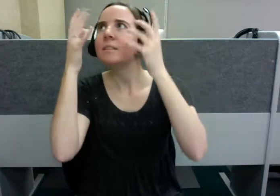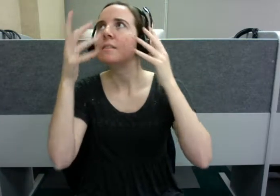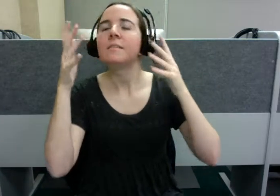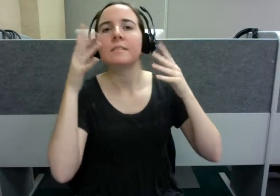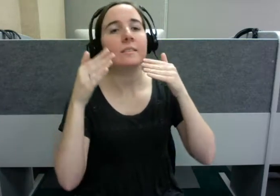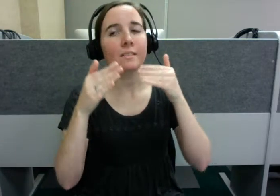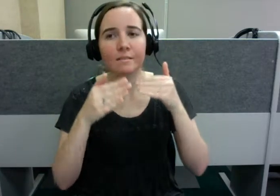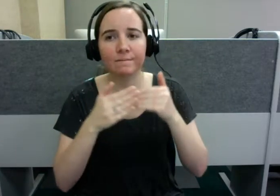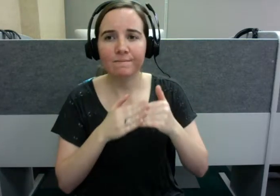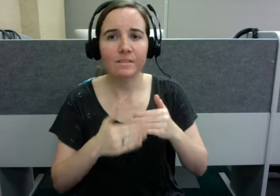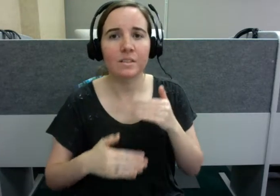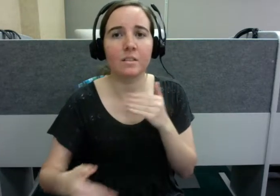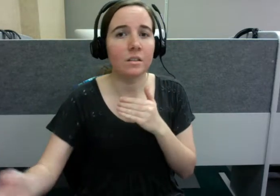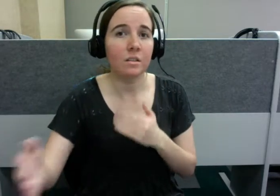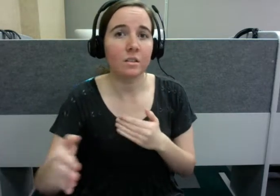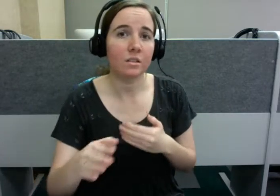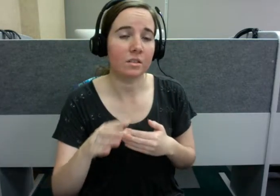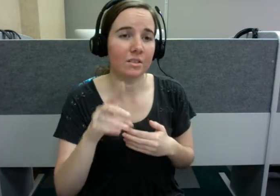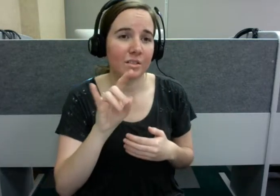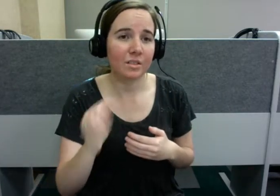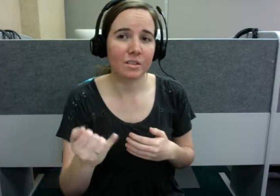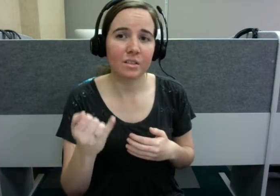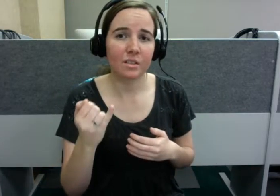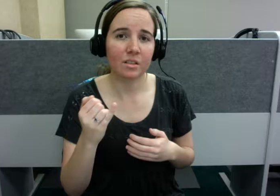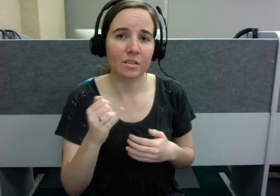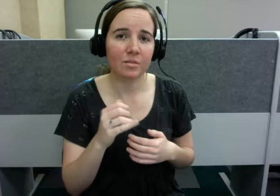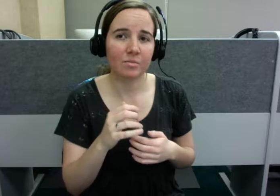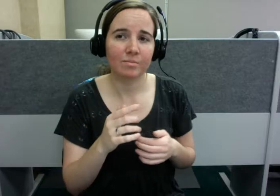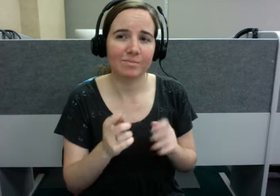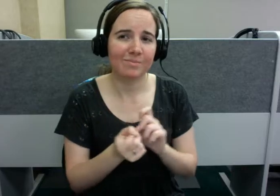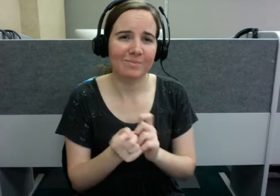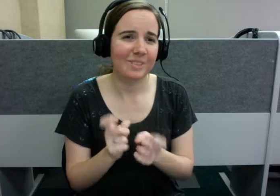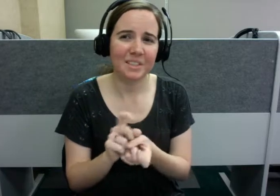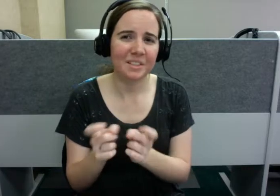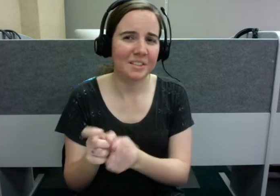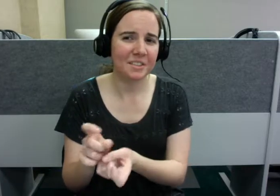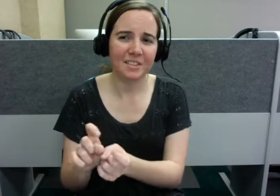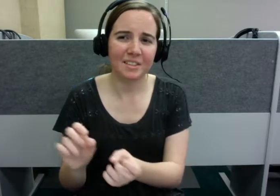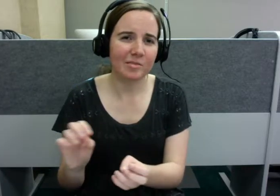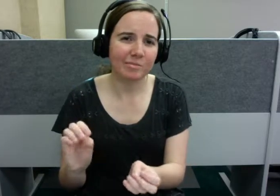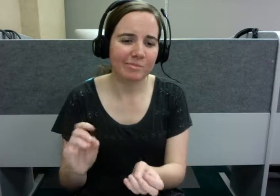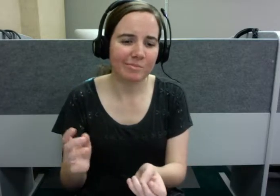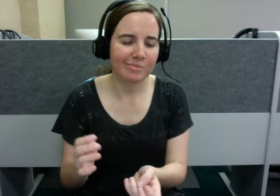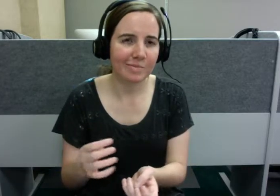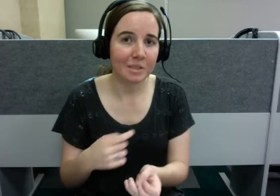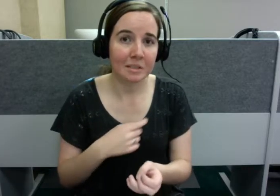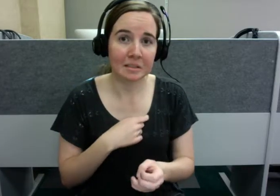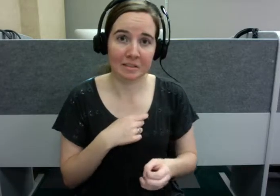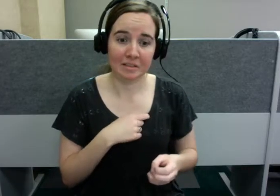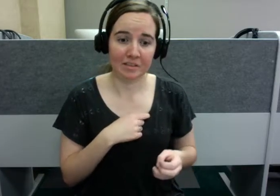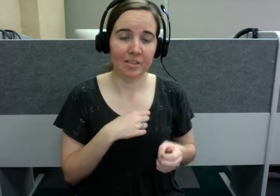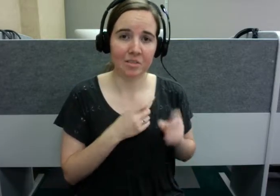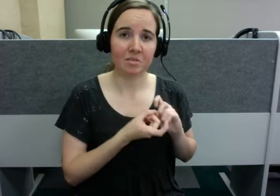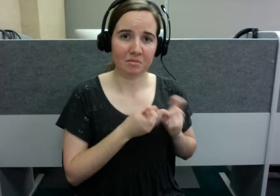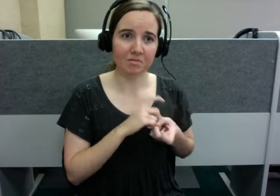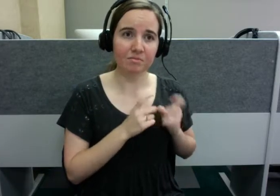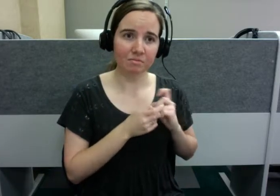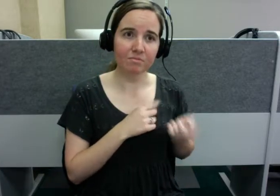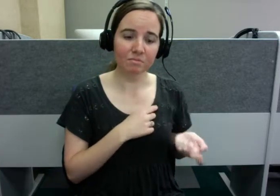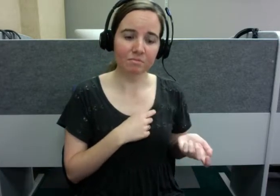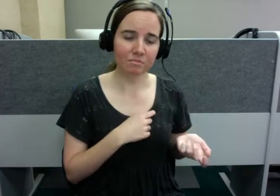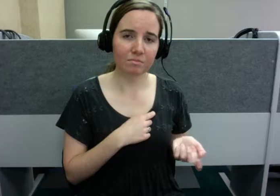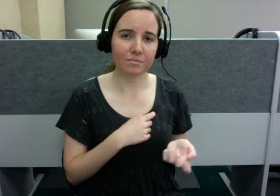shoot, Dirty Jobs really didn't change in terms of what the show is, but it changed for me personally. And now when